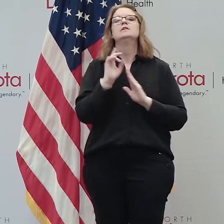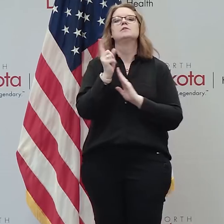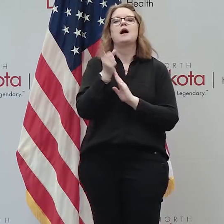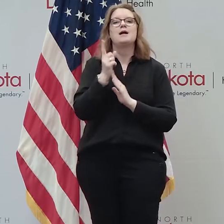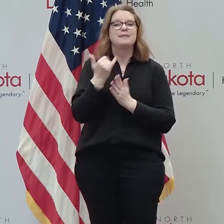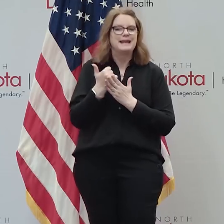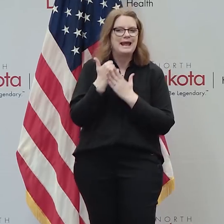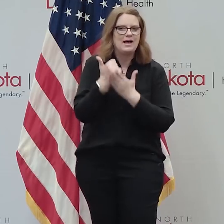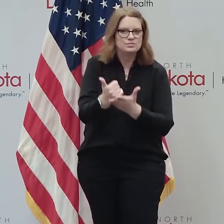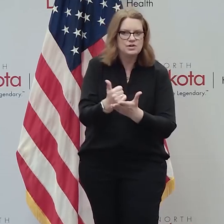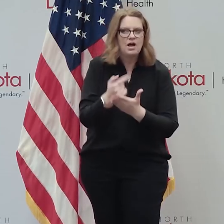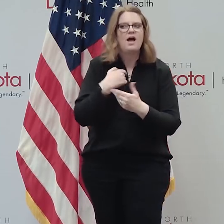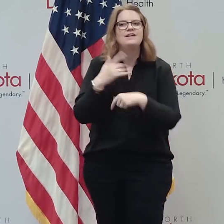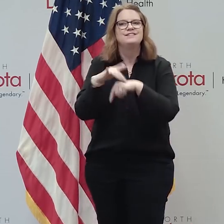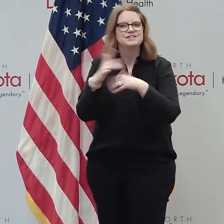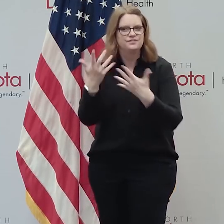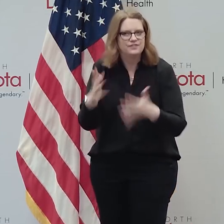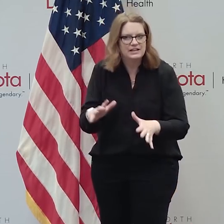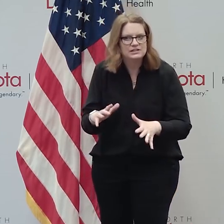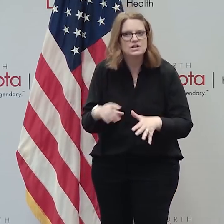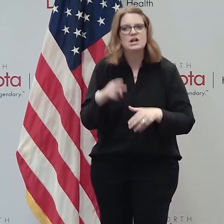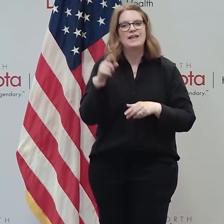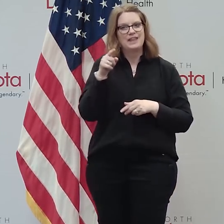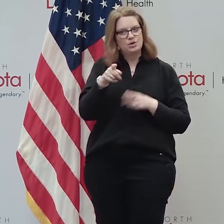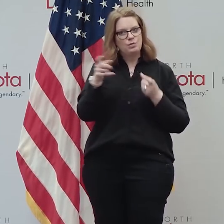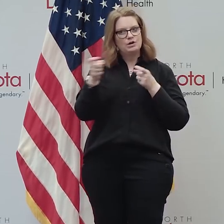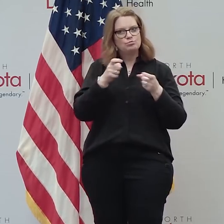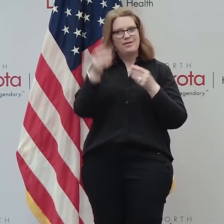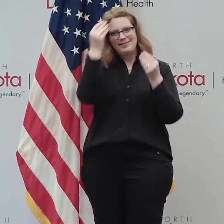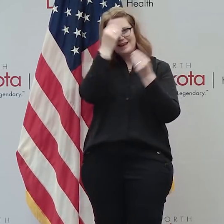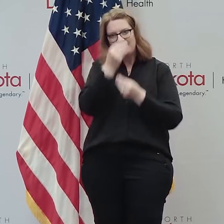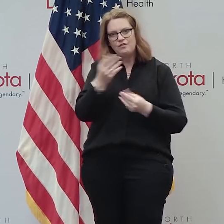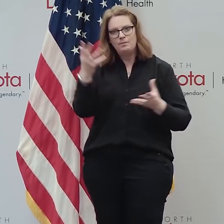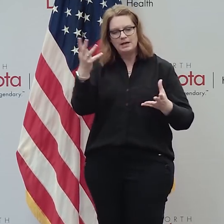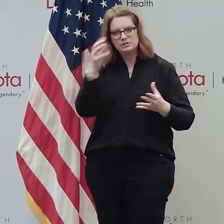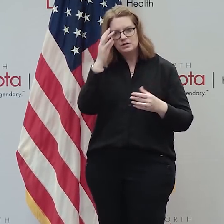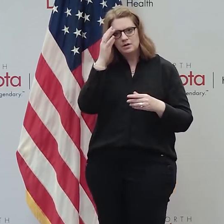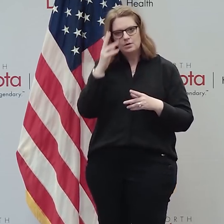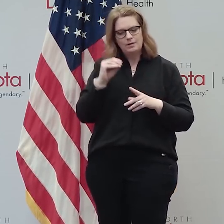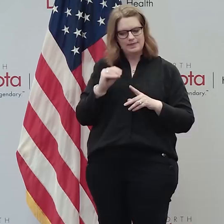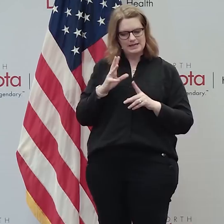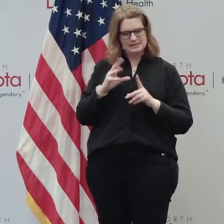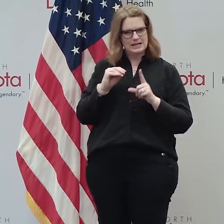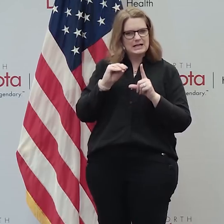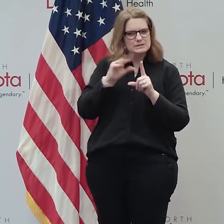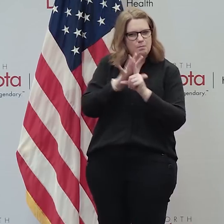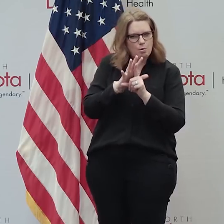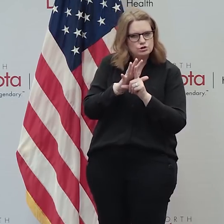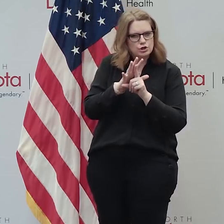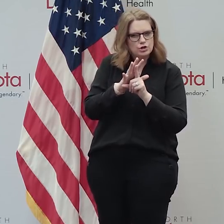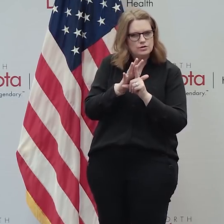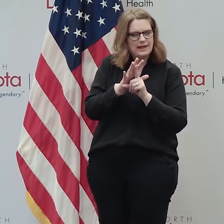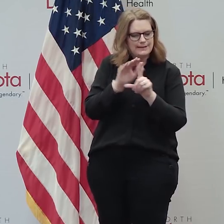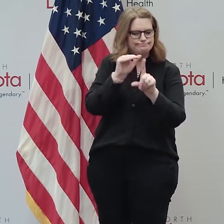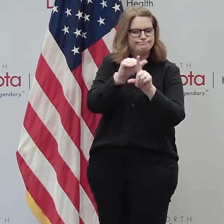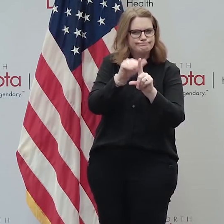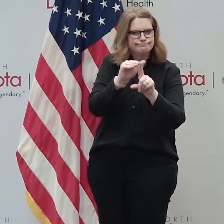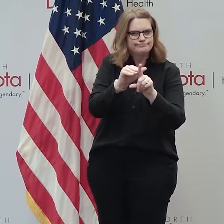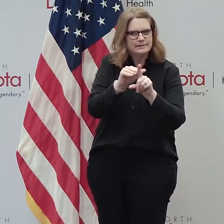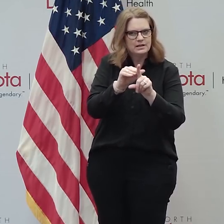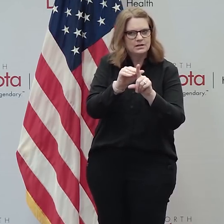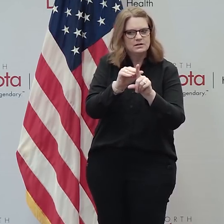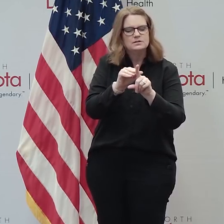you remember where you've been and you're in control of that data, with this exposure notification or proximity capability, the two can